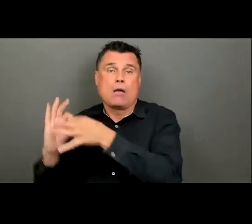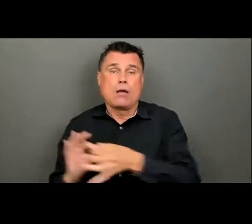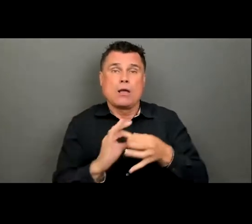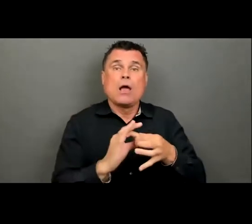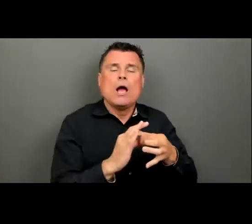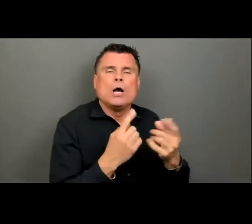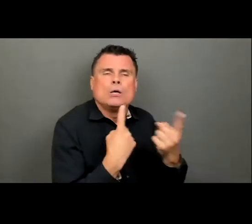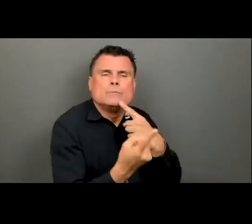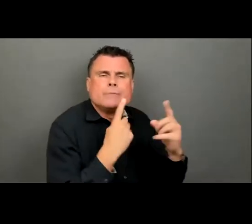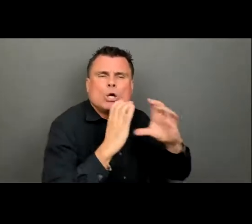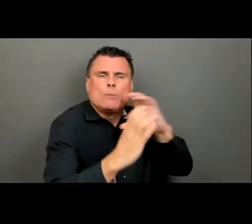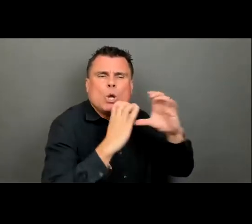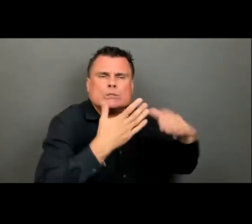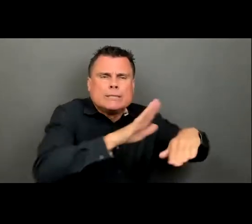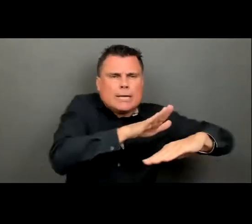mobile SMS,